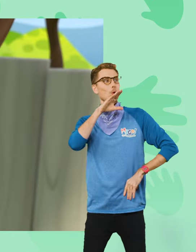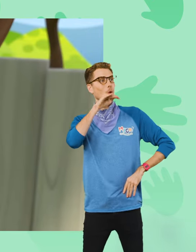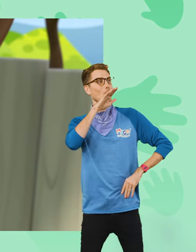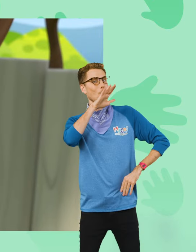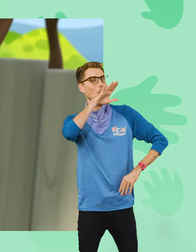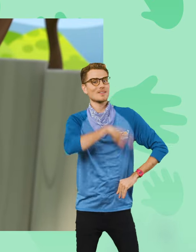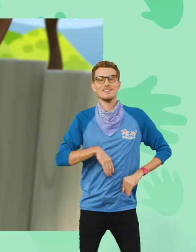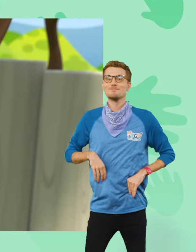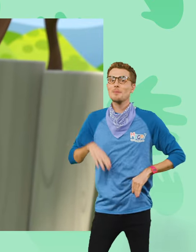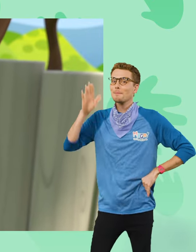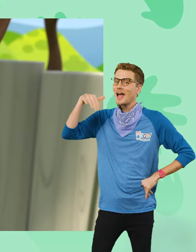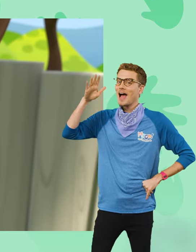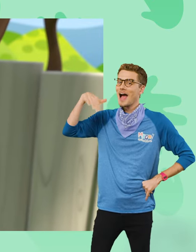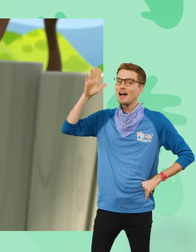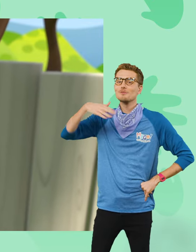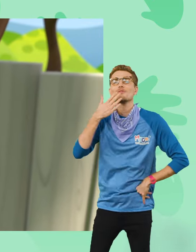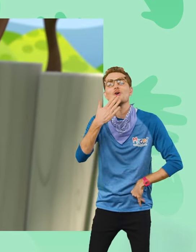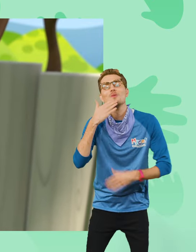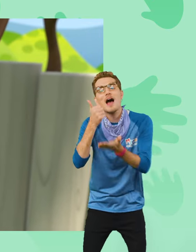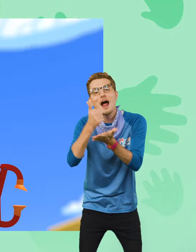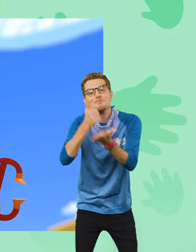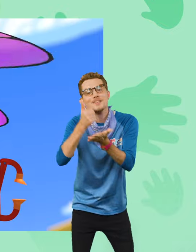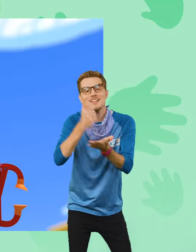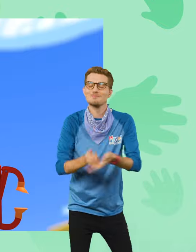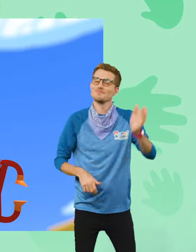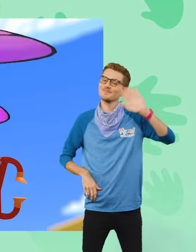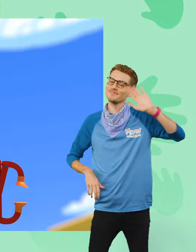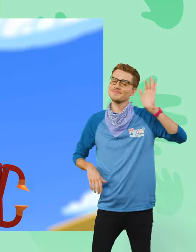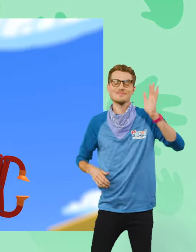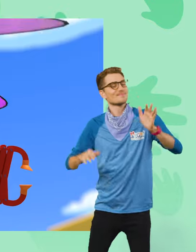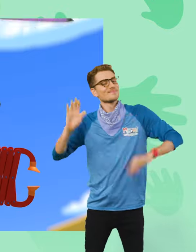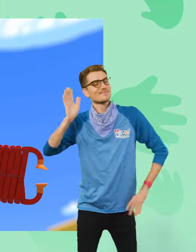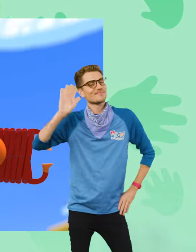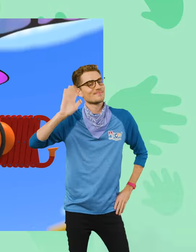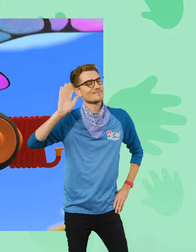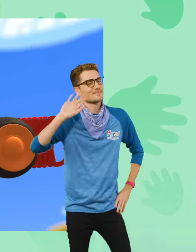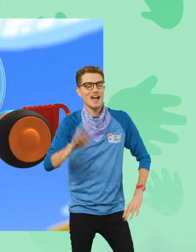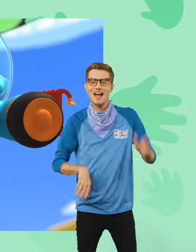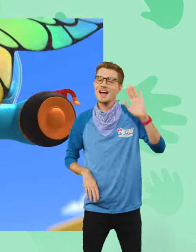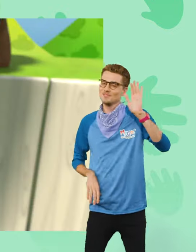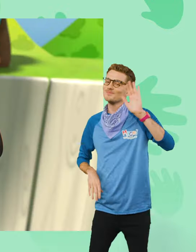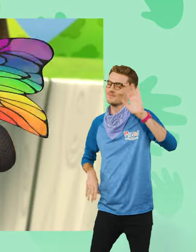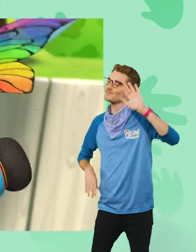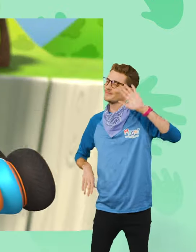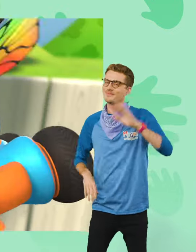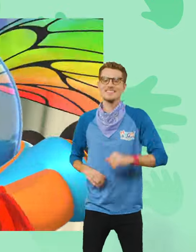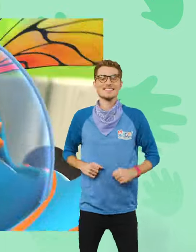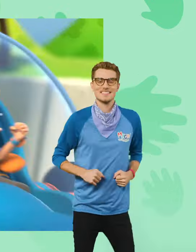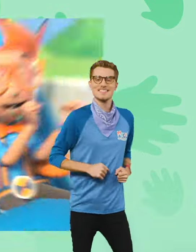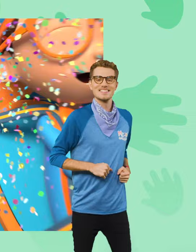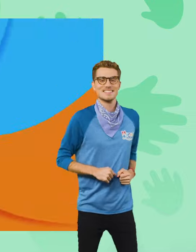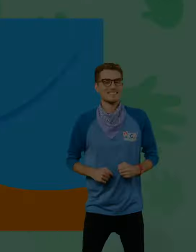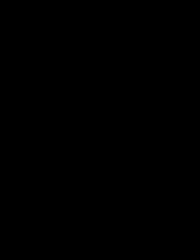Bye, Blippi and Debo. Thanks for all your help. Bye-bye, Jody. Bye, eggs.